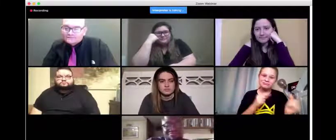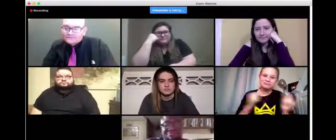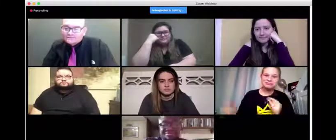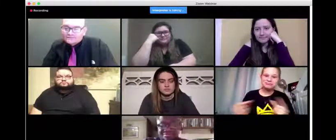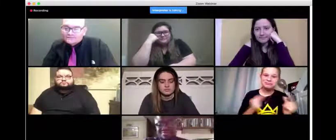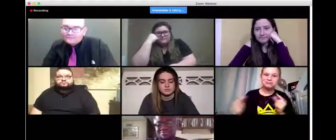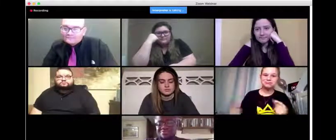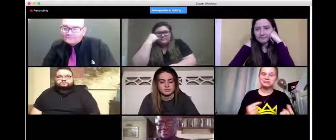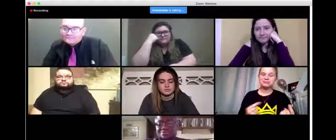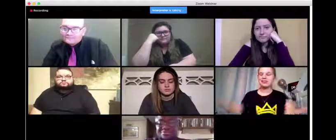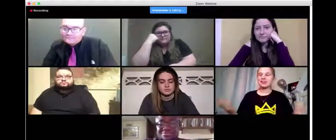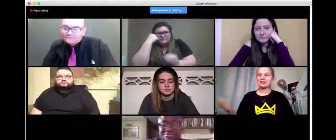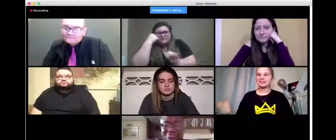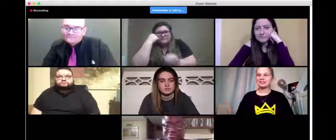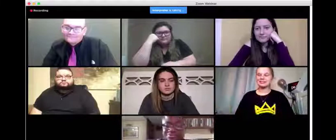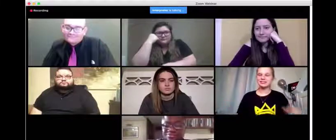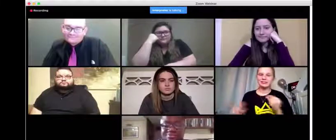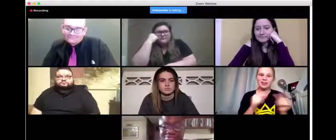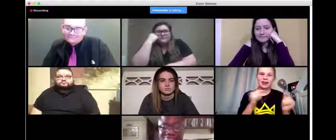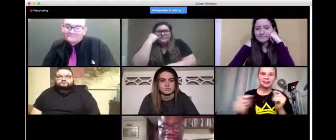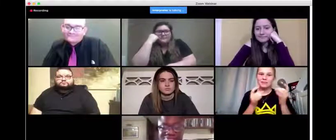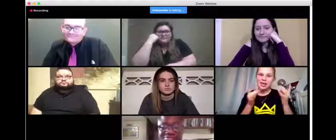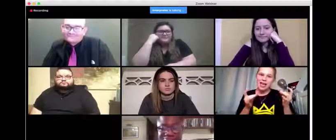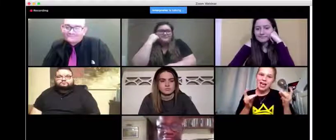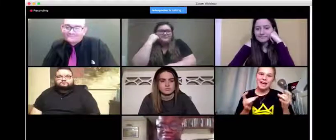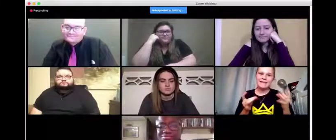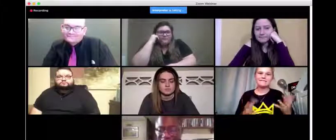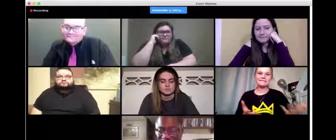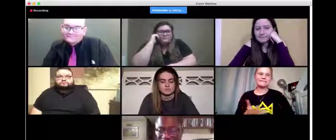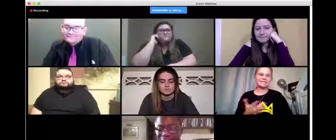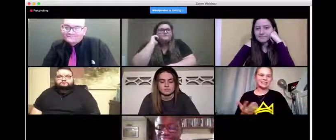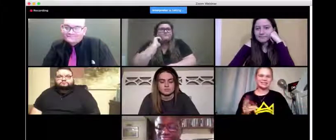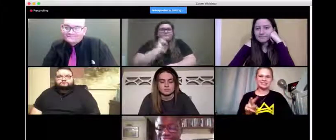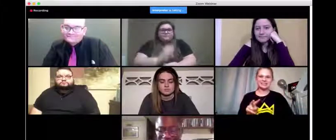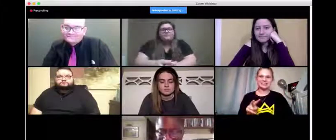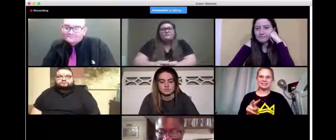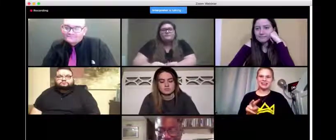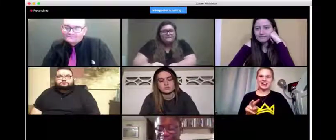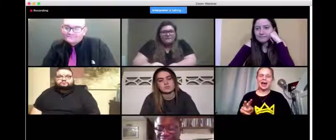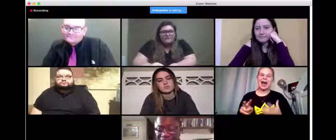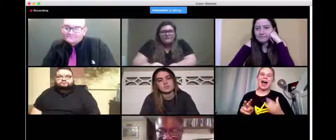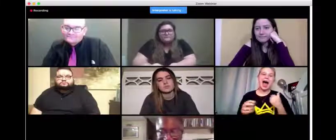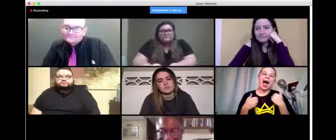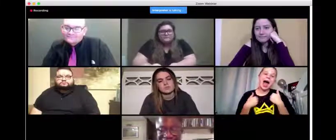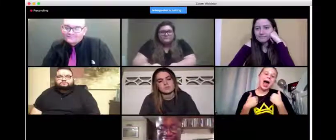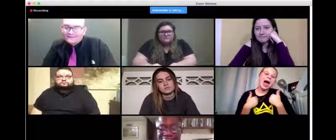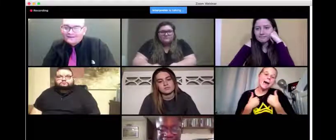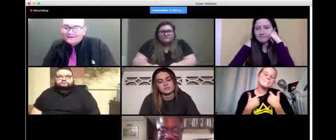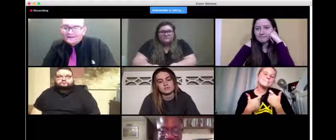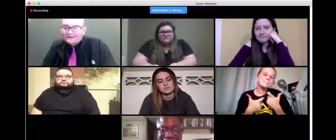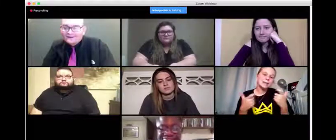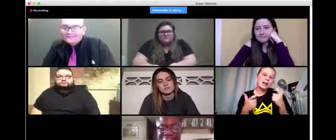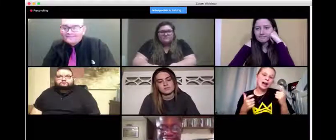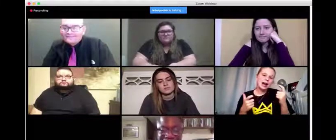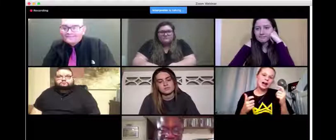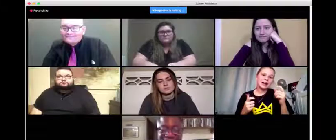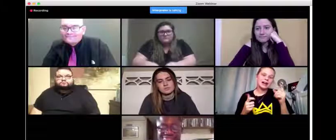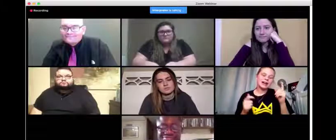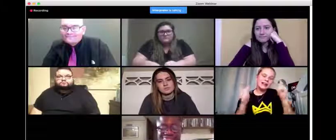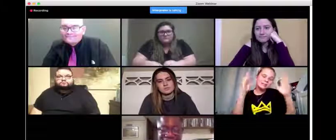the bantering and the back and forth, and I had bigger expectations than that. But I agree